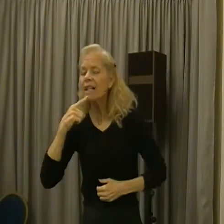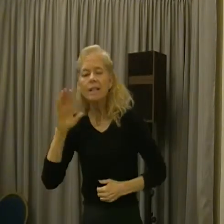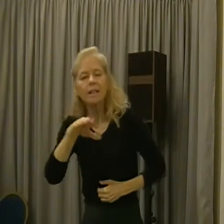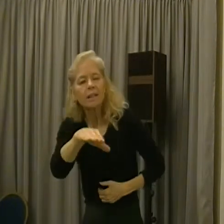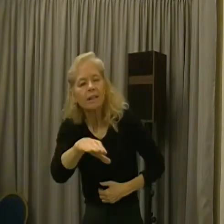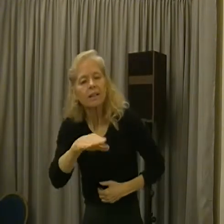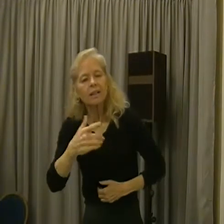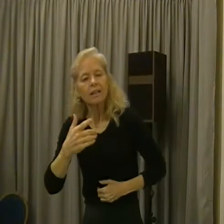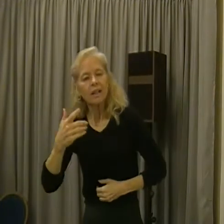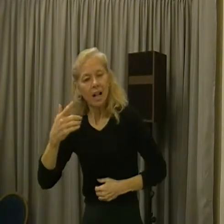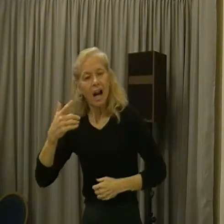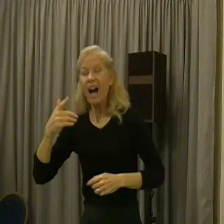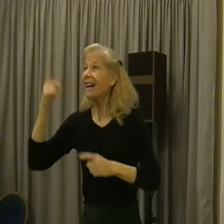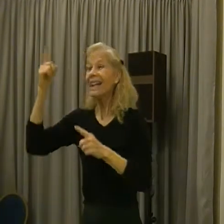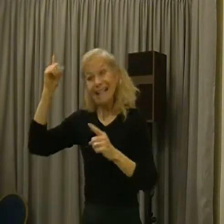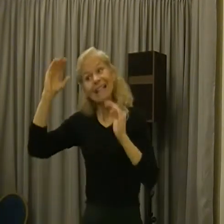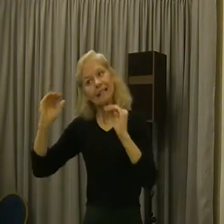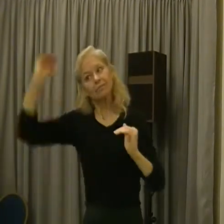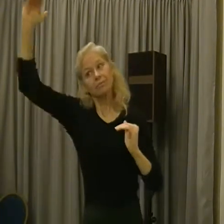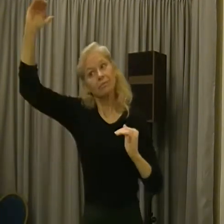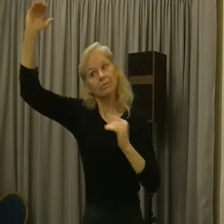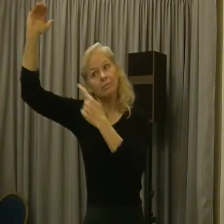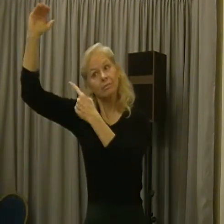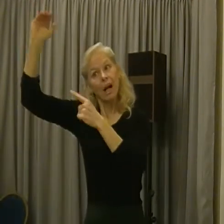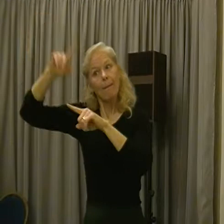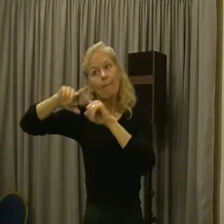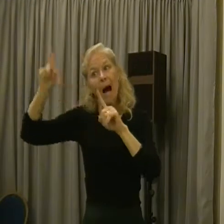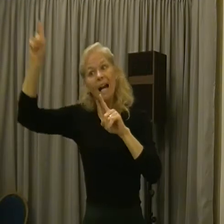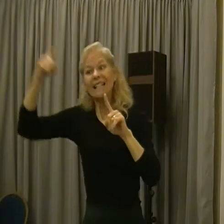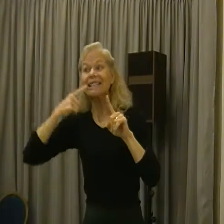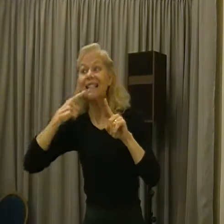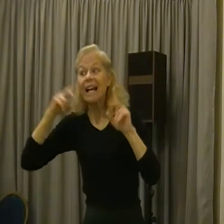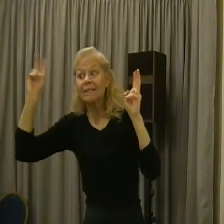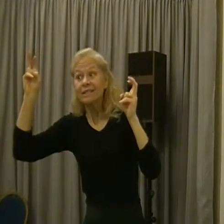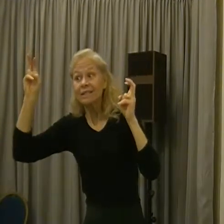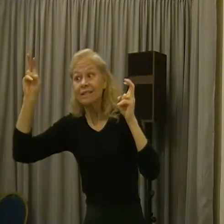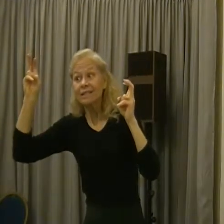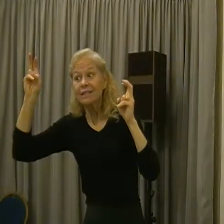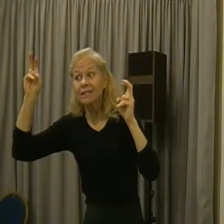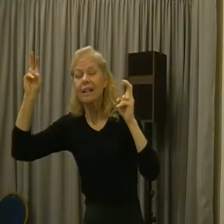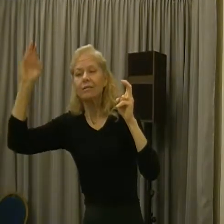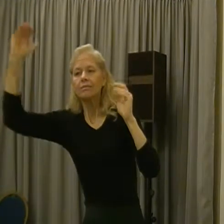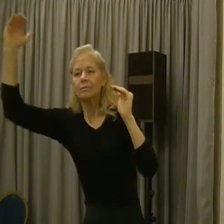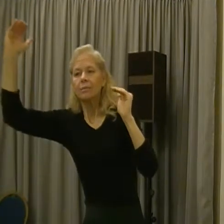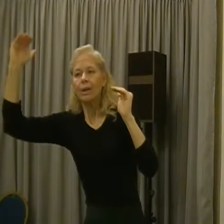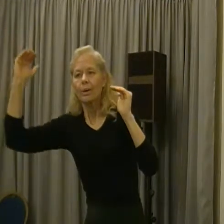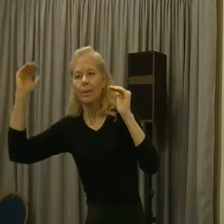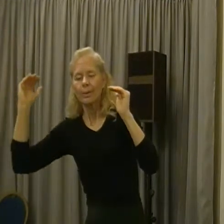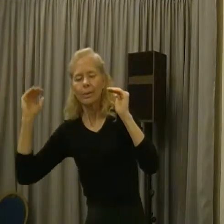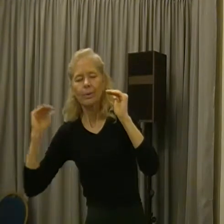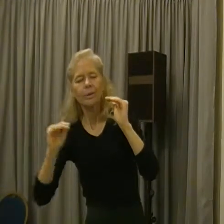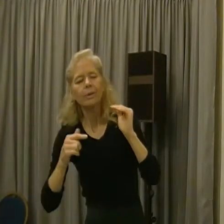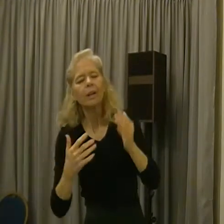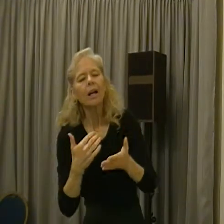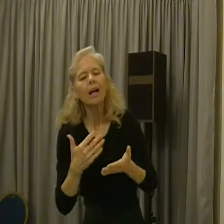I want to be kind to you. I want to reach out to you. You see, God doesn't have... Men play